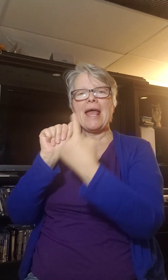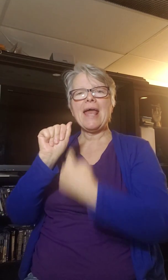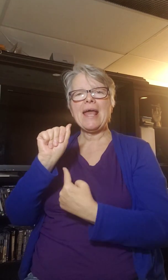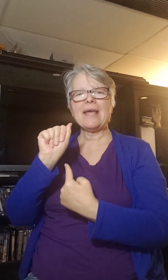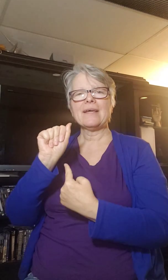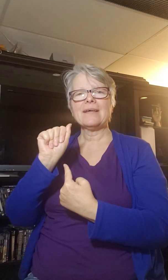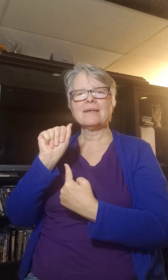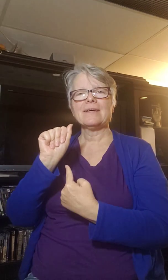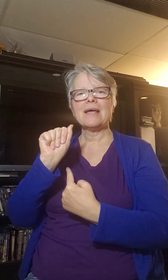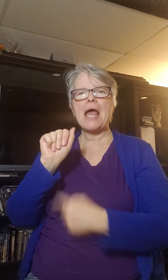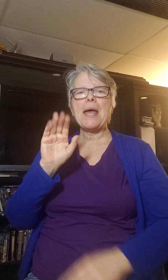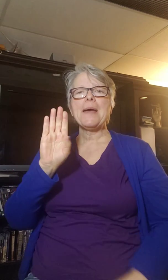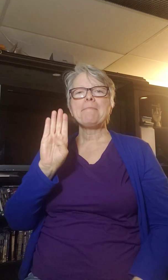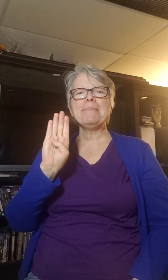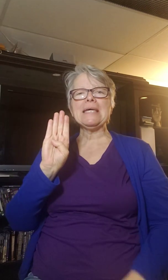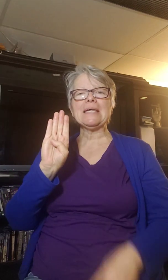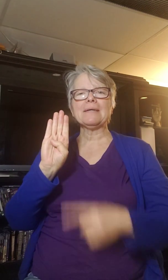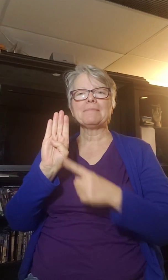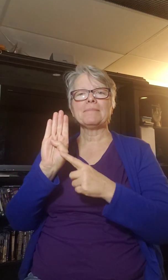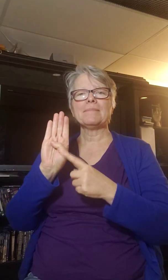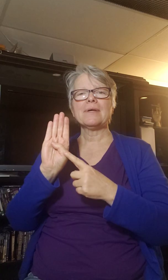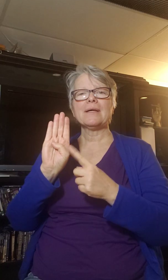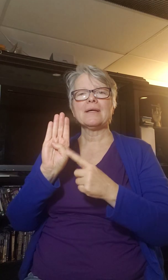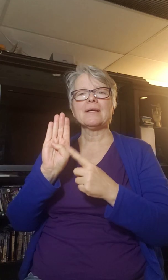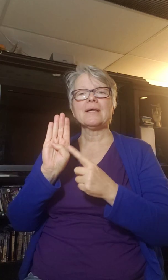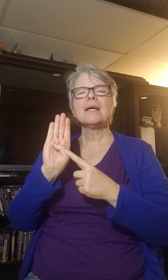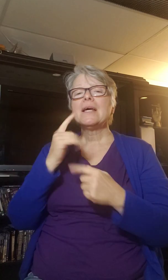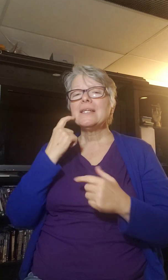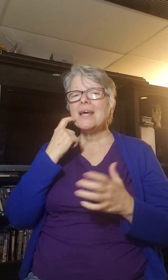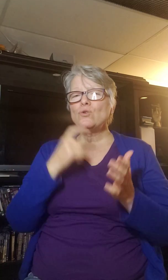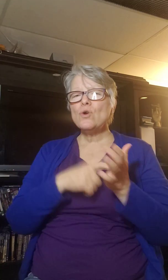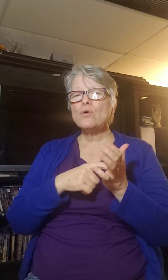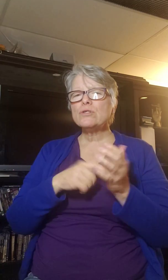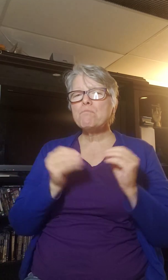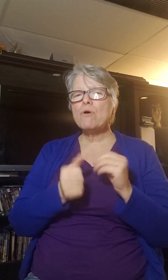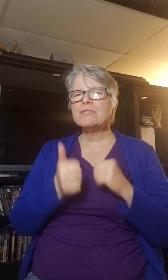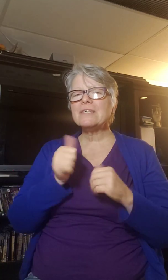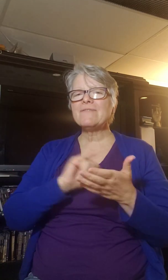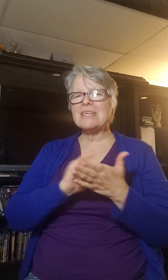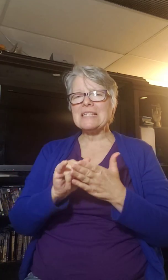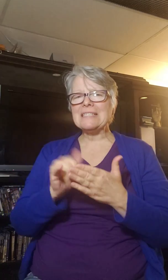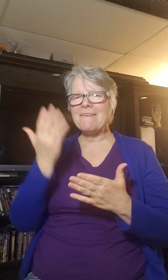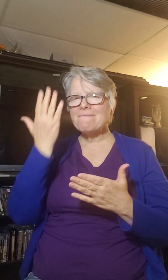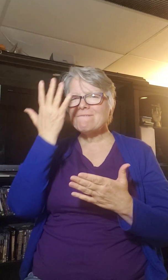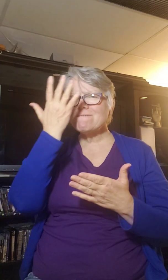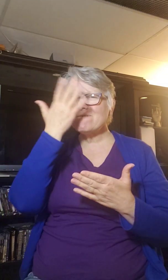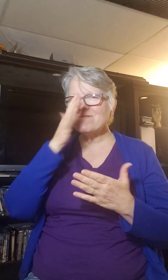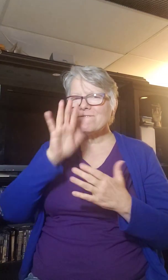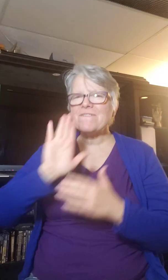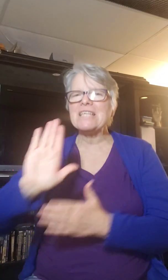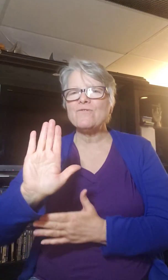A. B. Now you notice most of these face